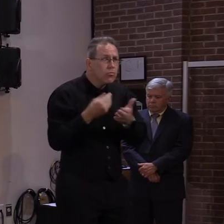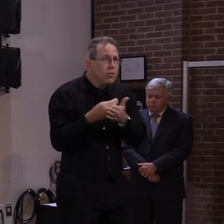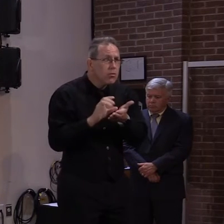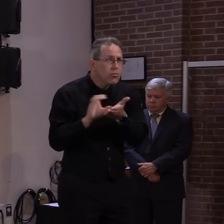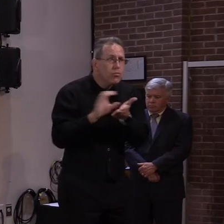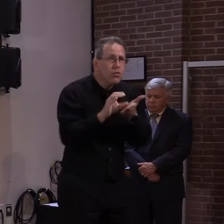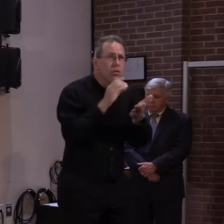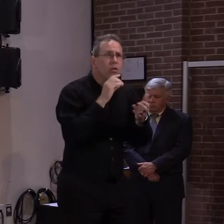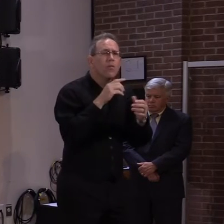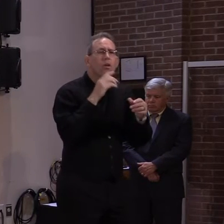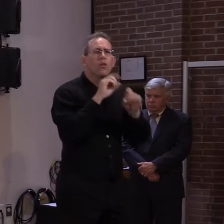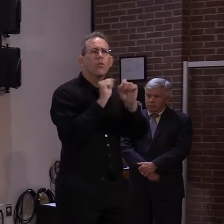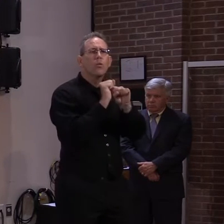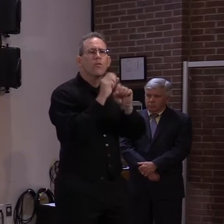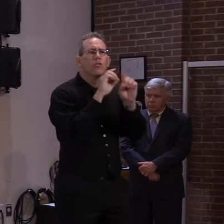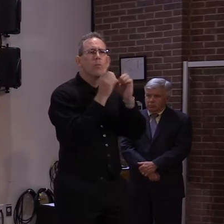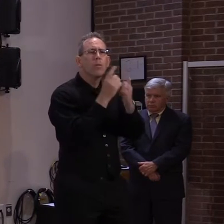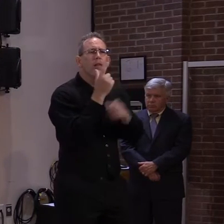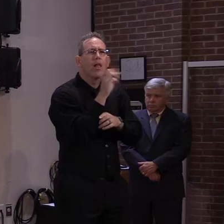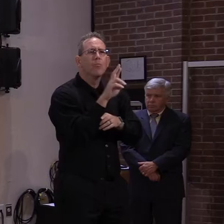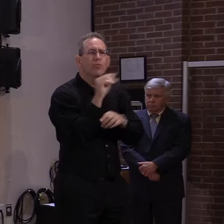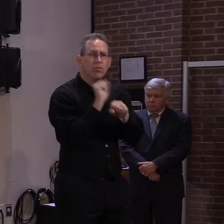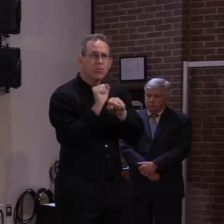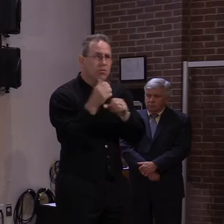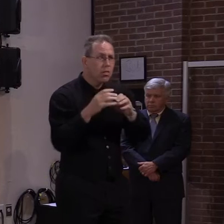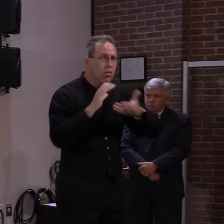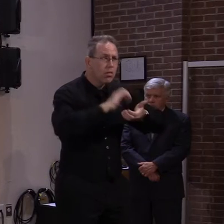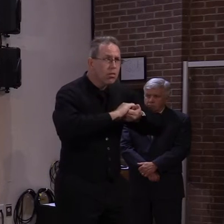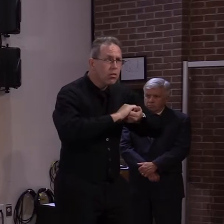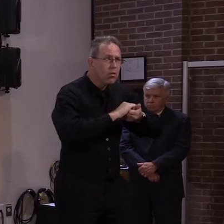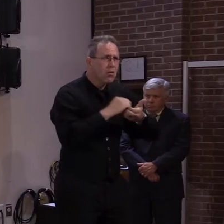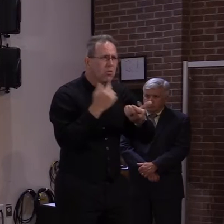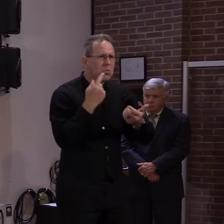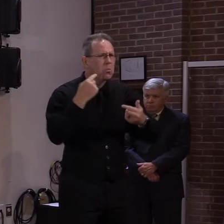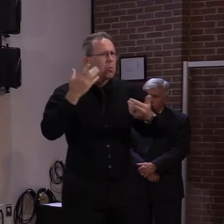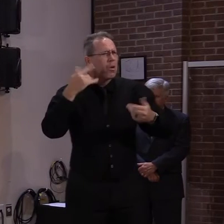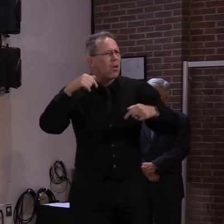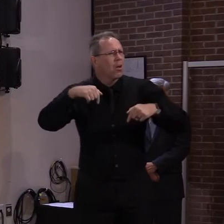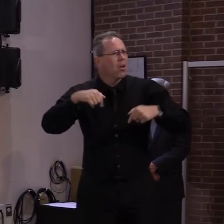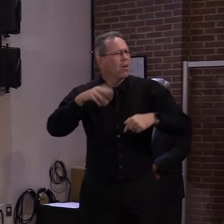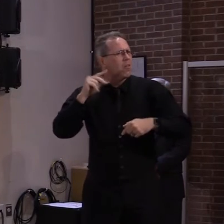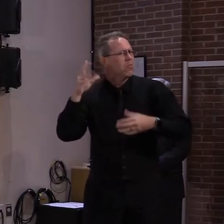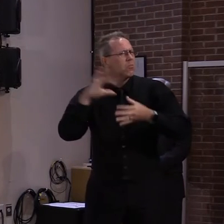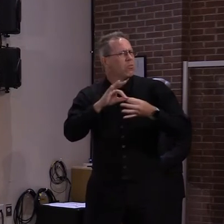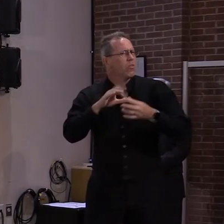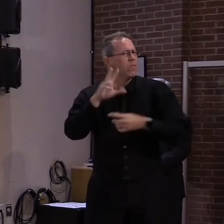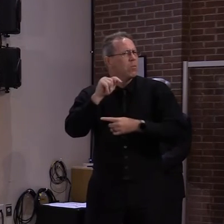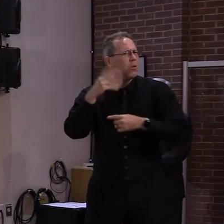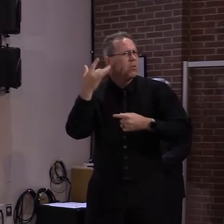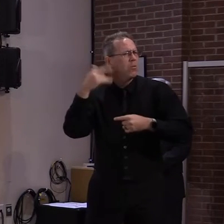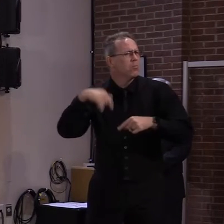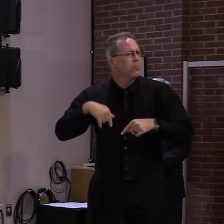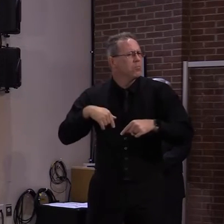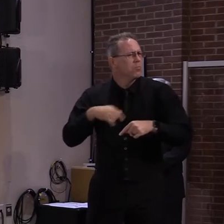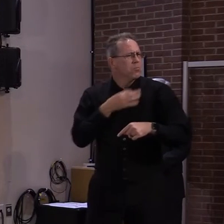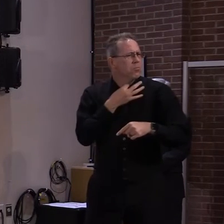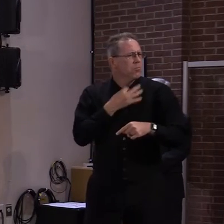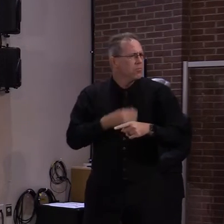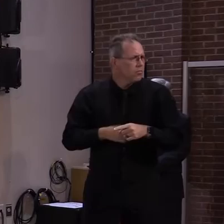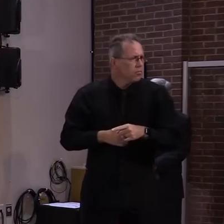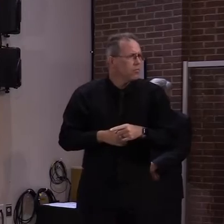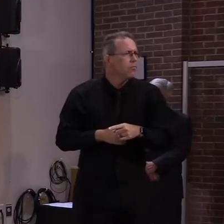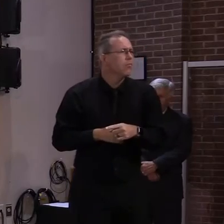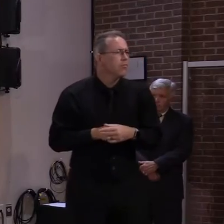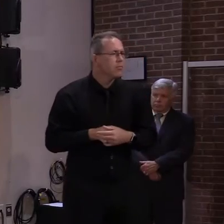up moving to Vermont? They ended up, I believe they've helped us out in creating software for different